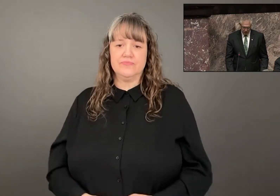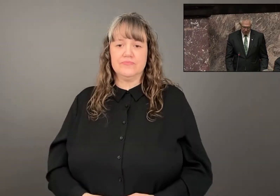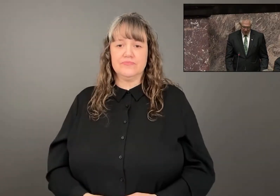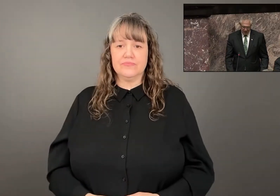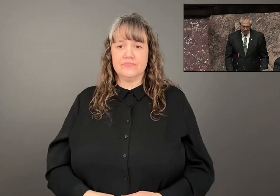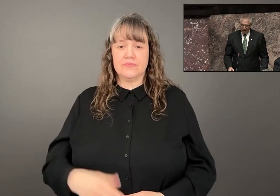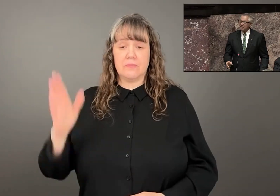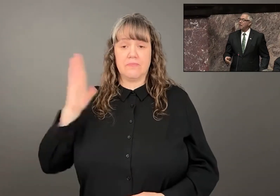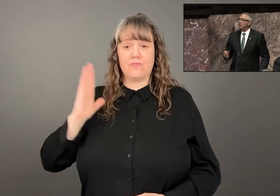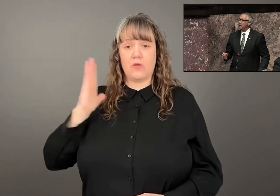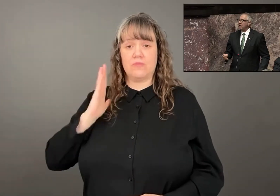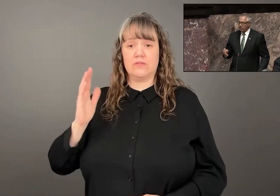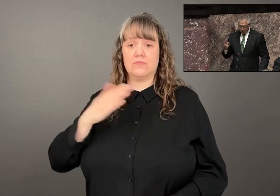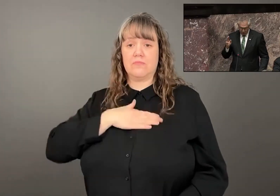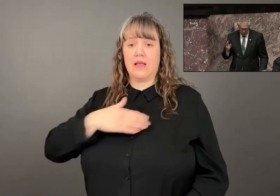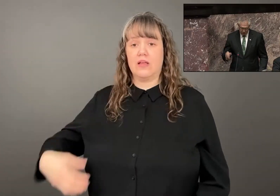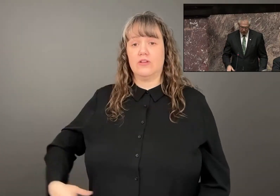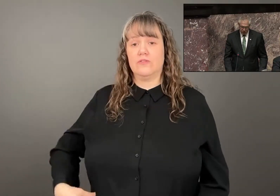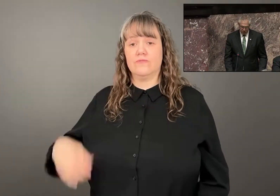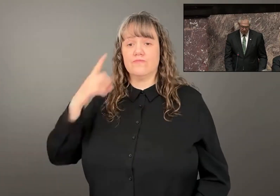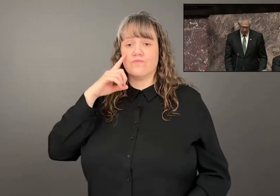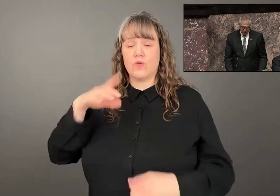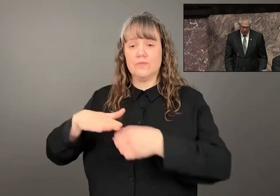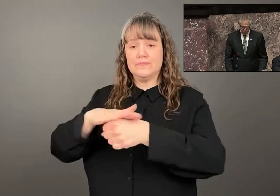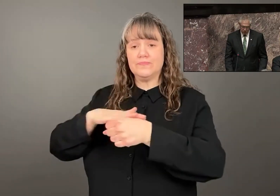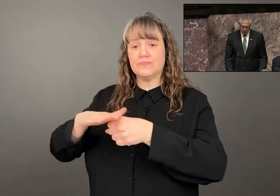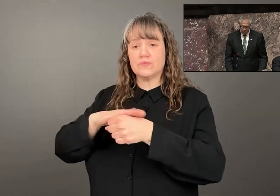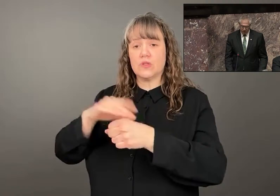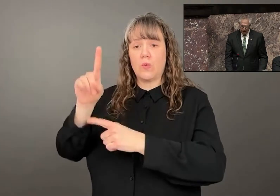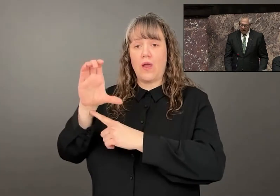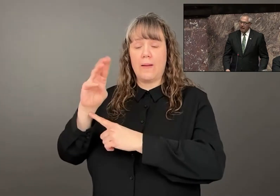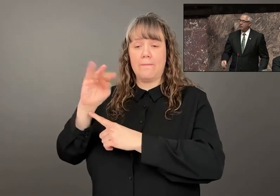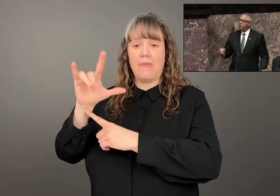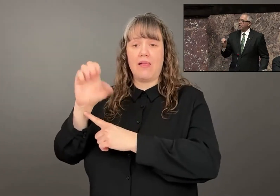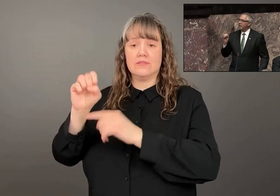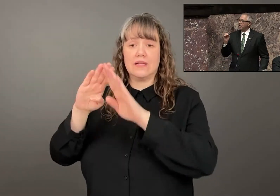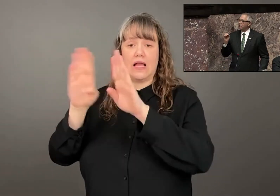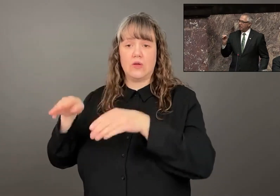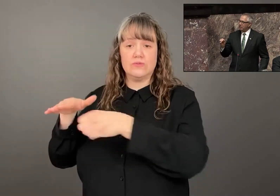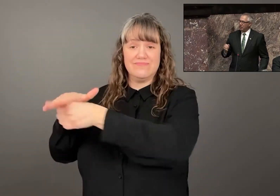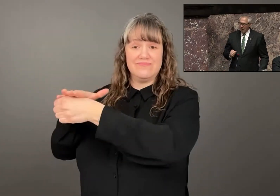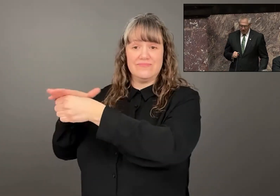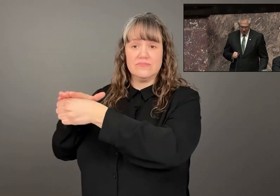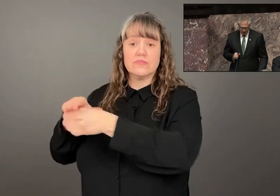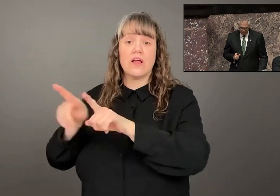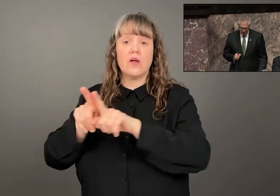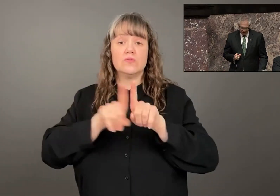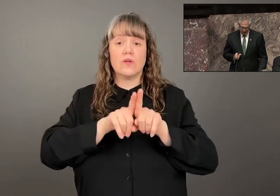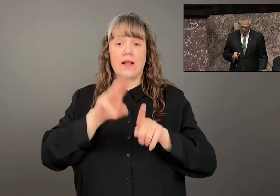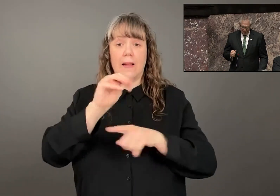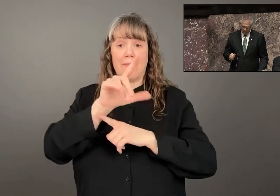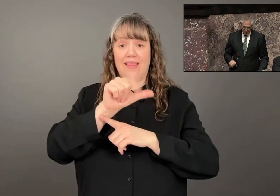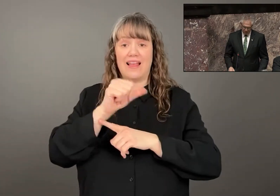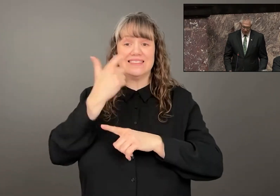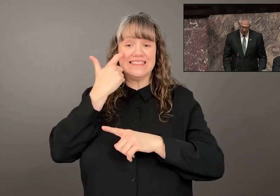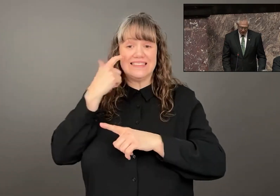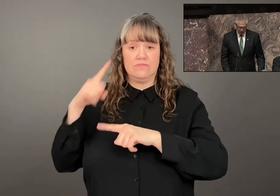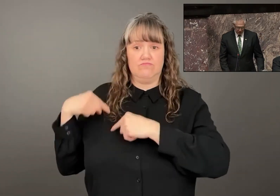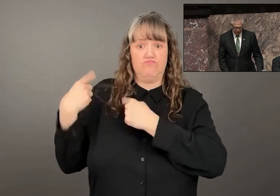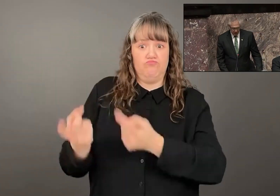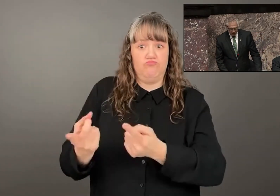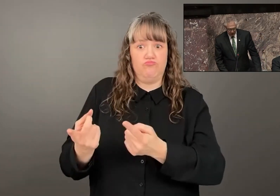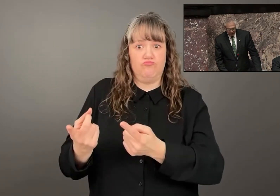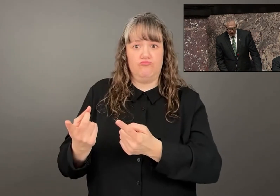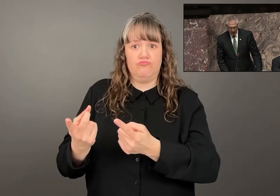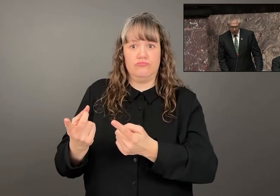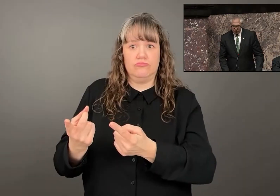17 years, past MLA for 3 terms of Caribou-Chilcotin, and she, believe it or not, is a current city councillor for the District